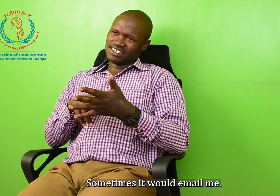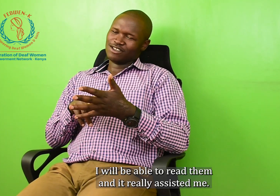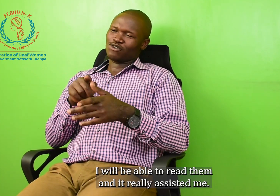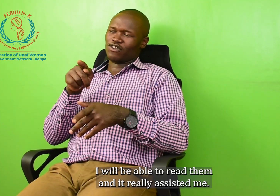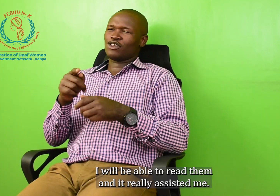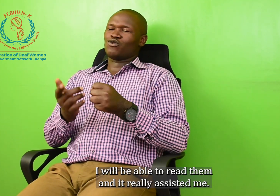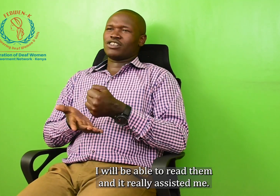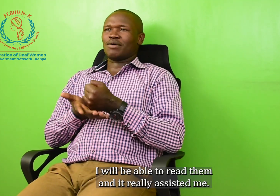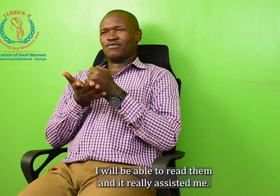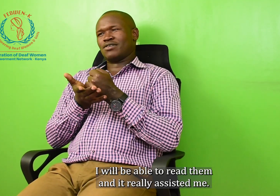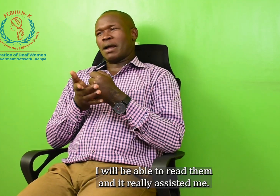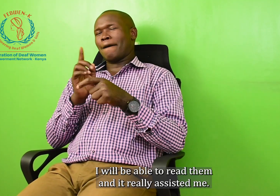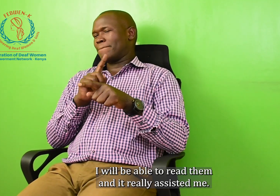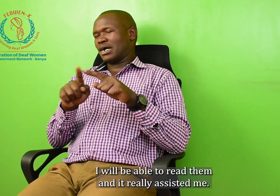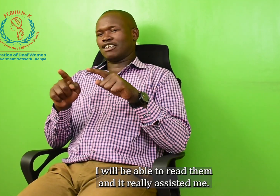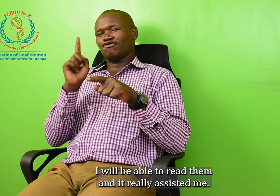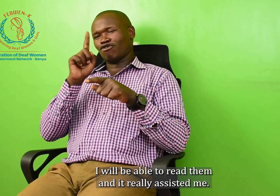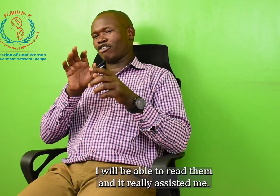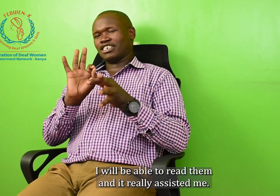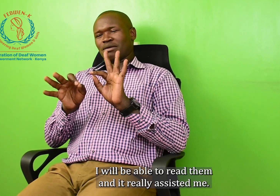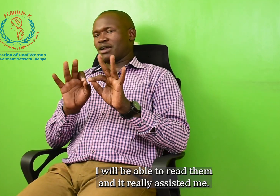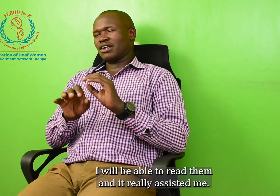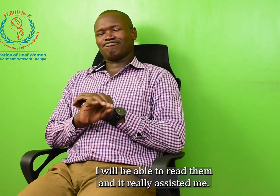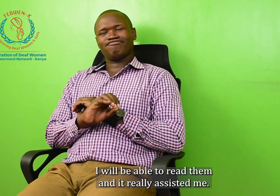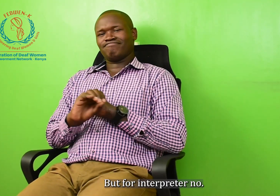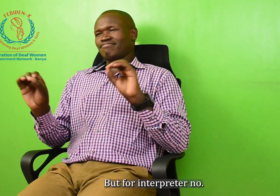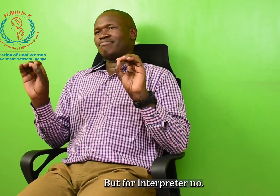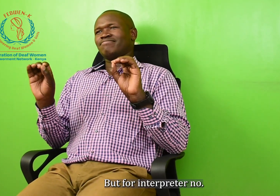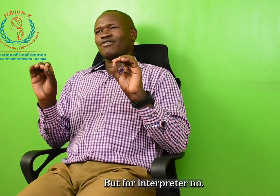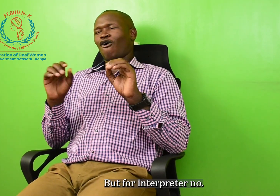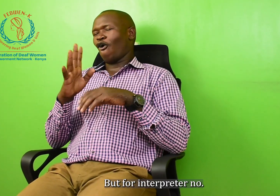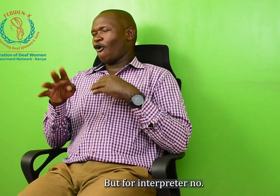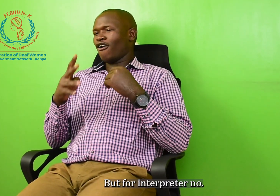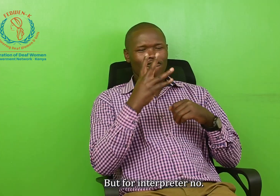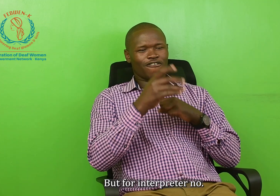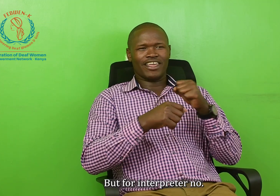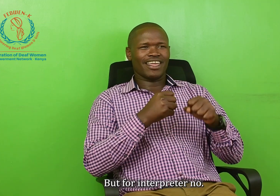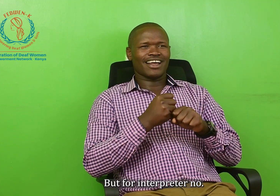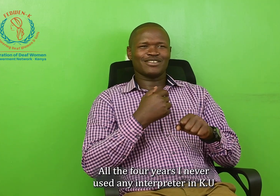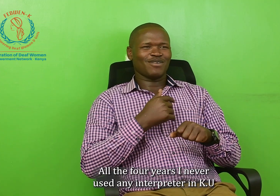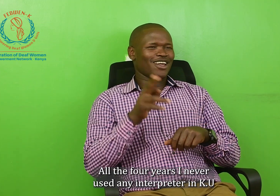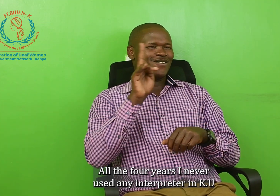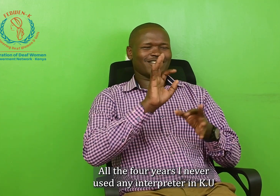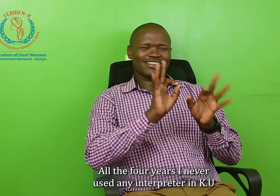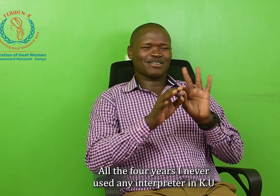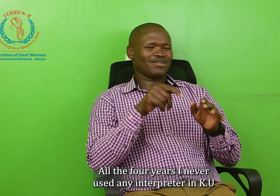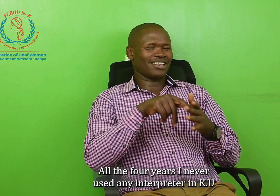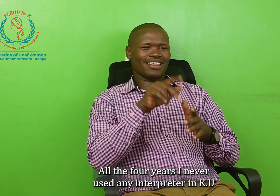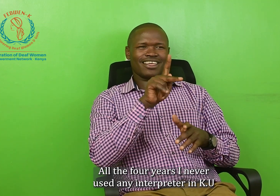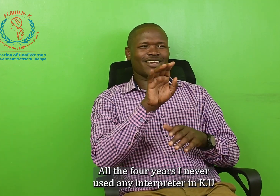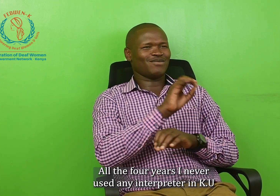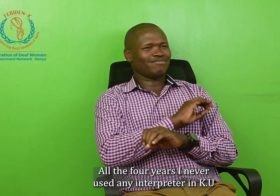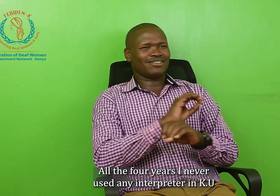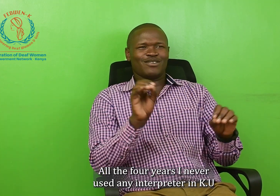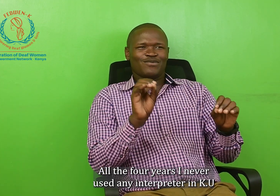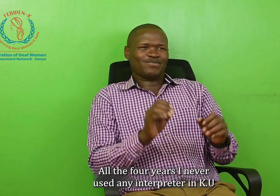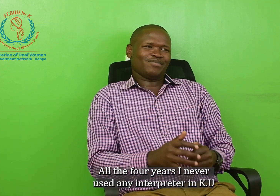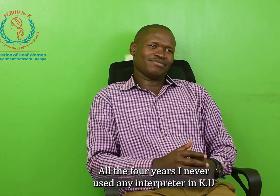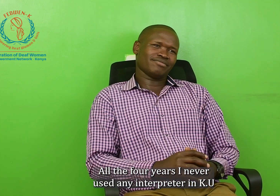I could be able to read them, and it really assisted me. But for interpreter, no. All the 4 years, I never used an interpreter in